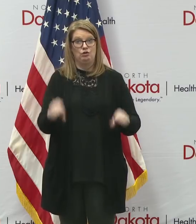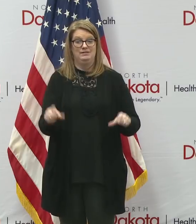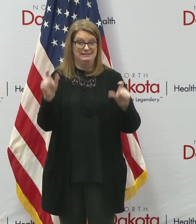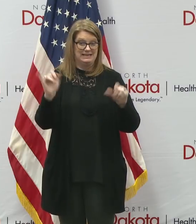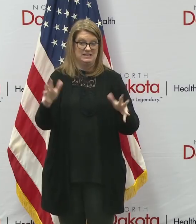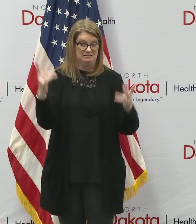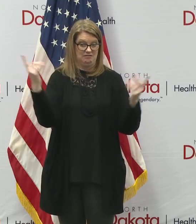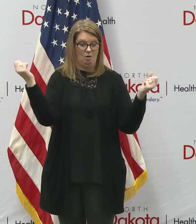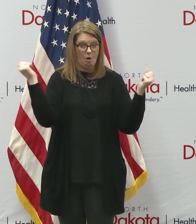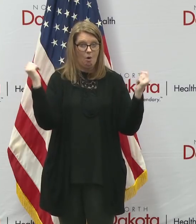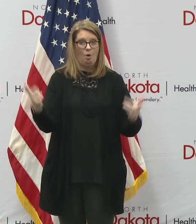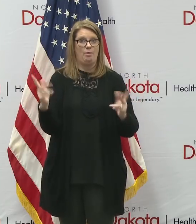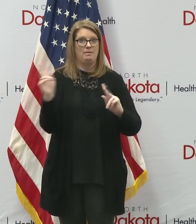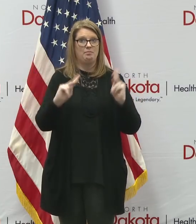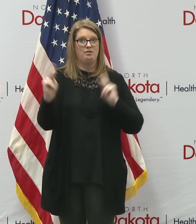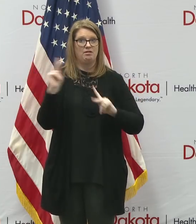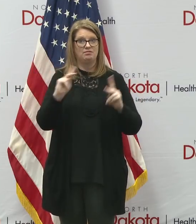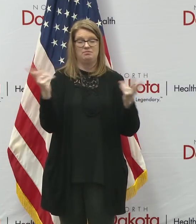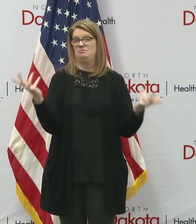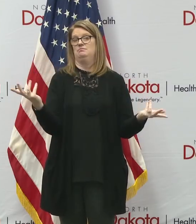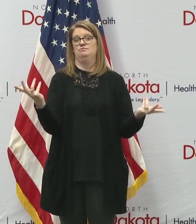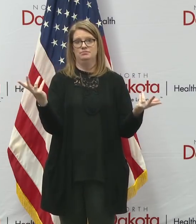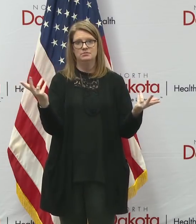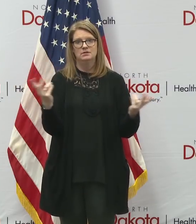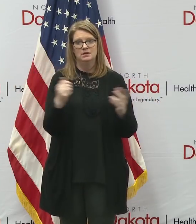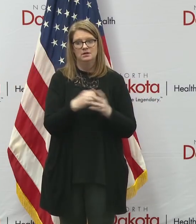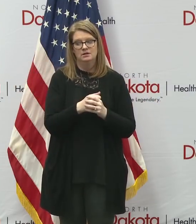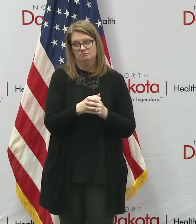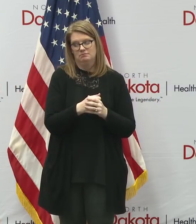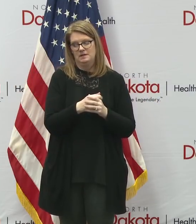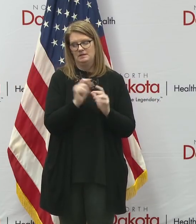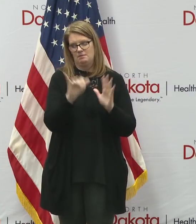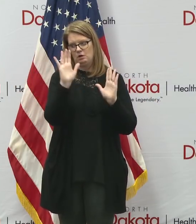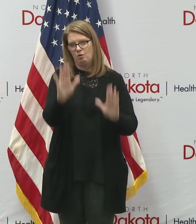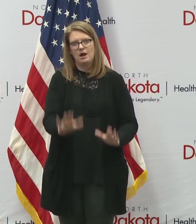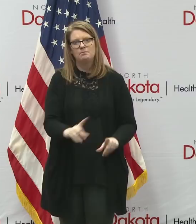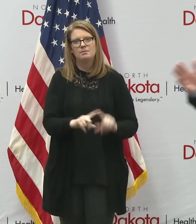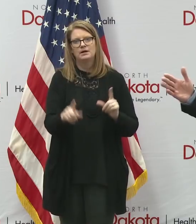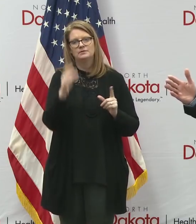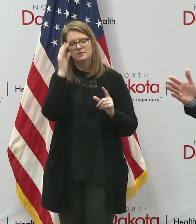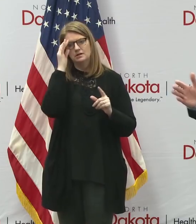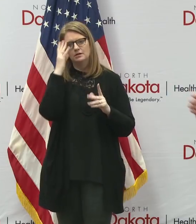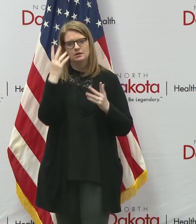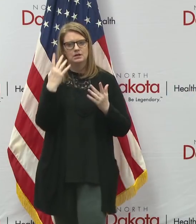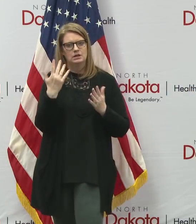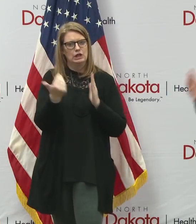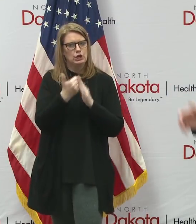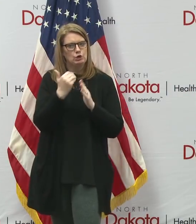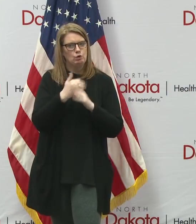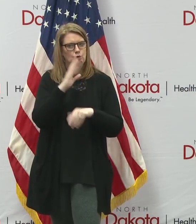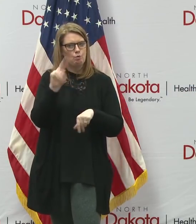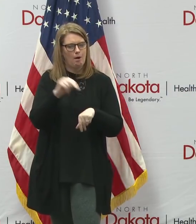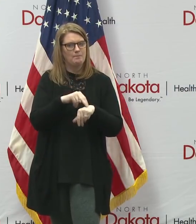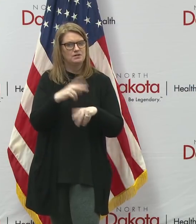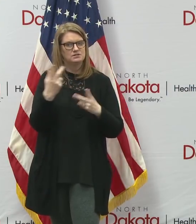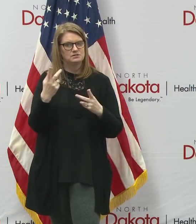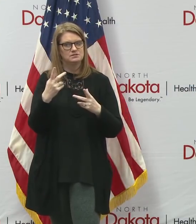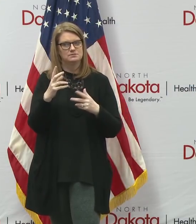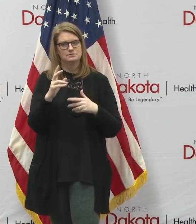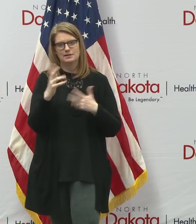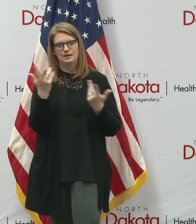yet in terms of unlimited. I think we're going to see one of the new normals in our world